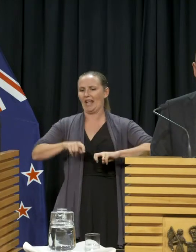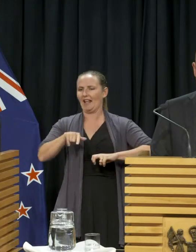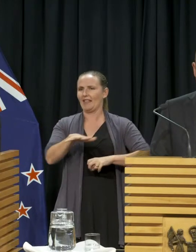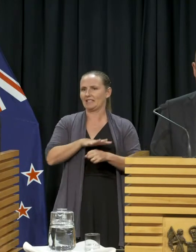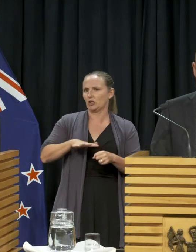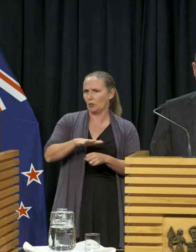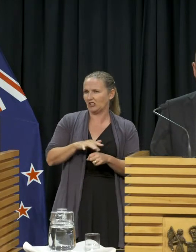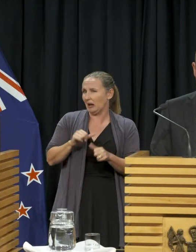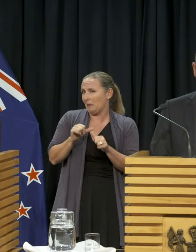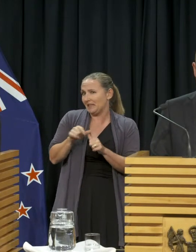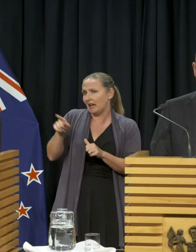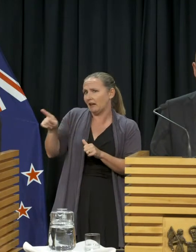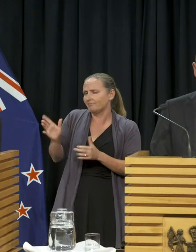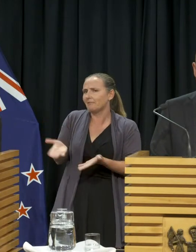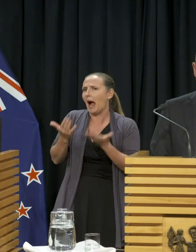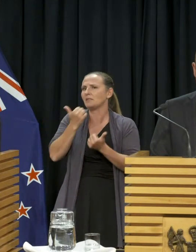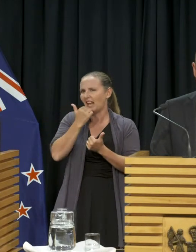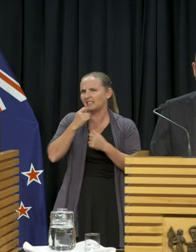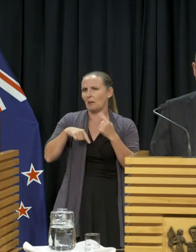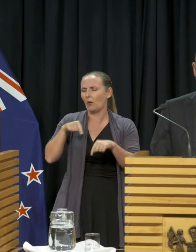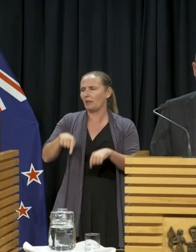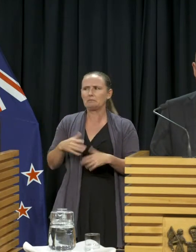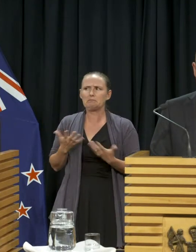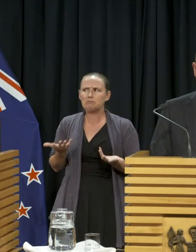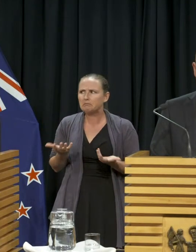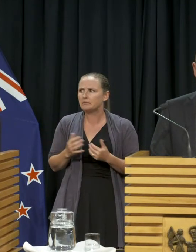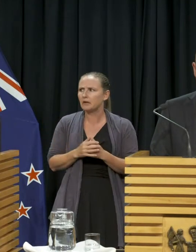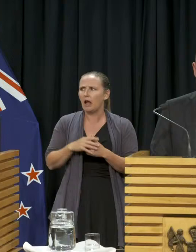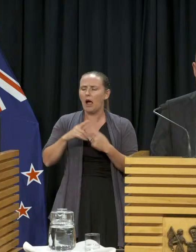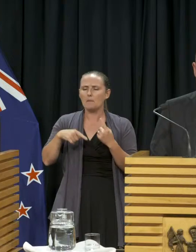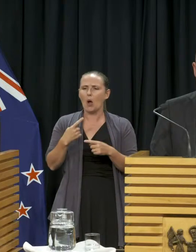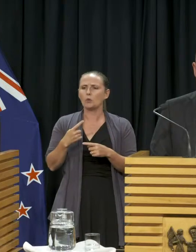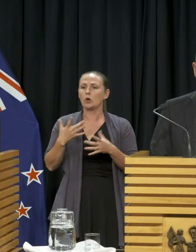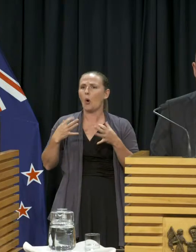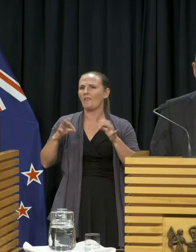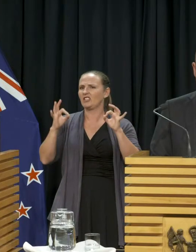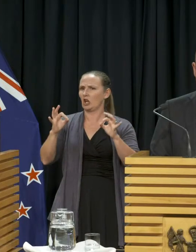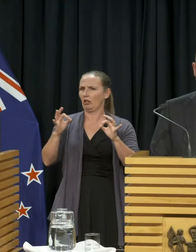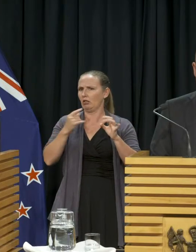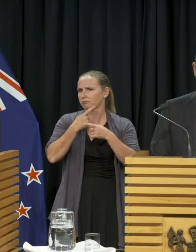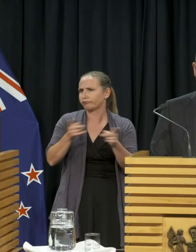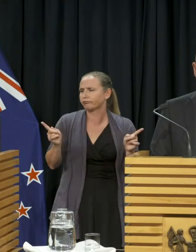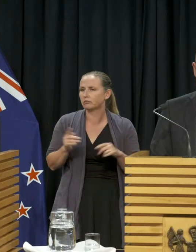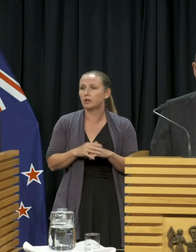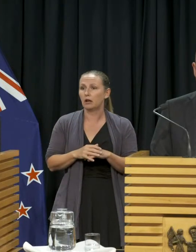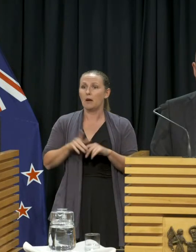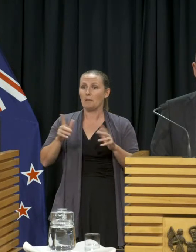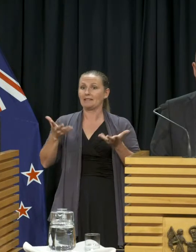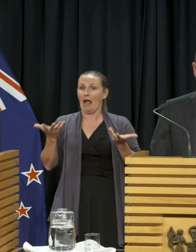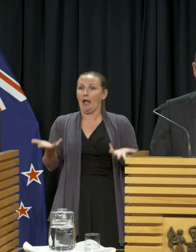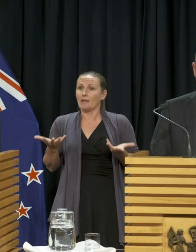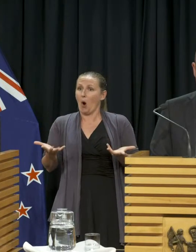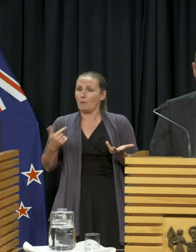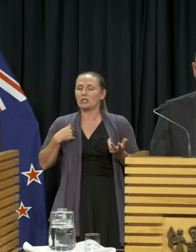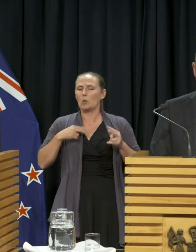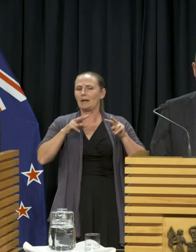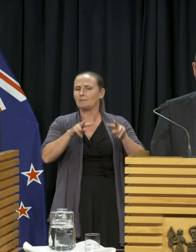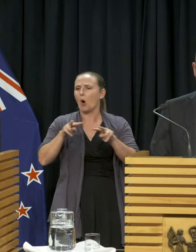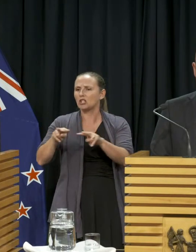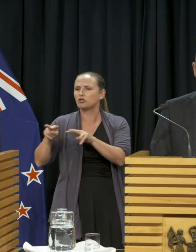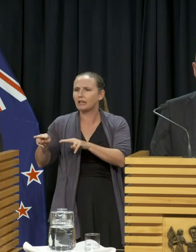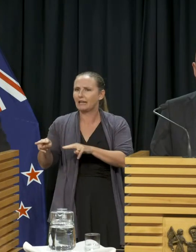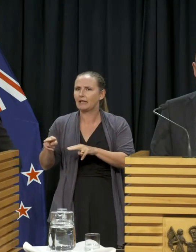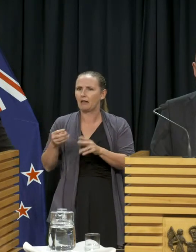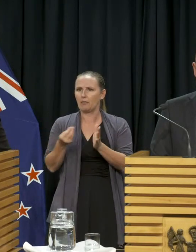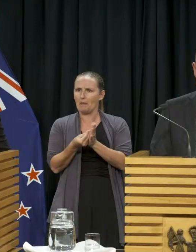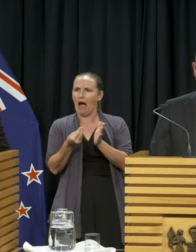from her as to what she's commissioned from officials. But it is fair to say we're keeping a very close eye on what's happening in the market at the moment. And there's a range